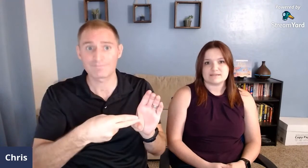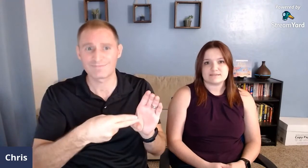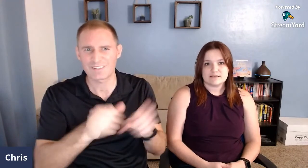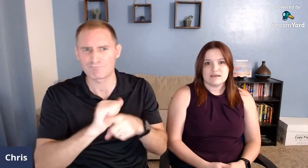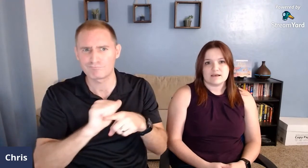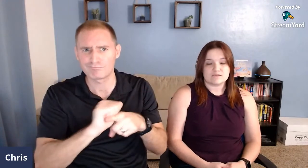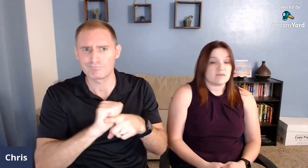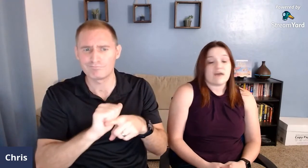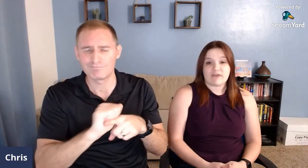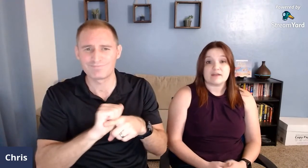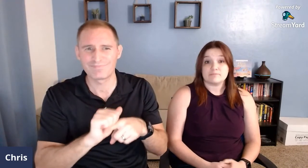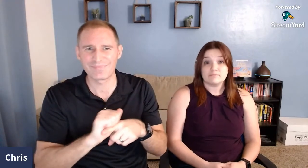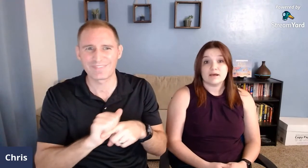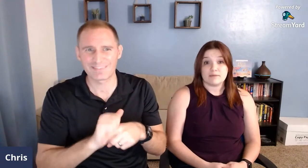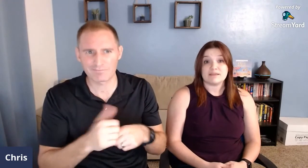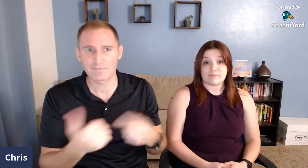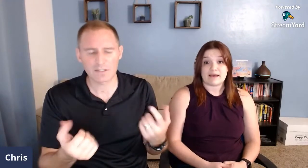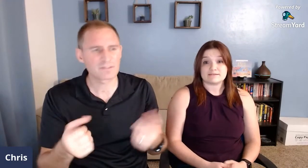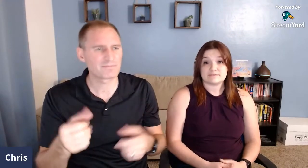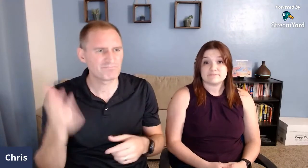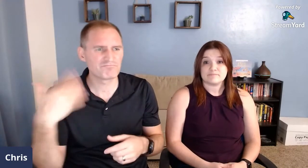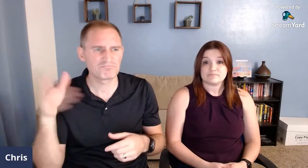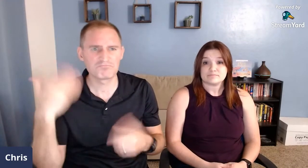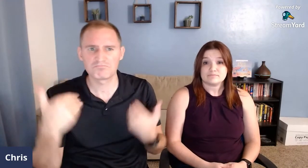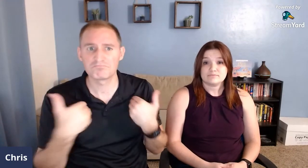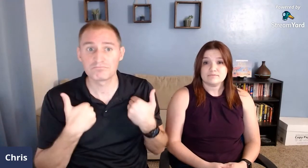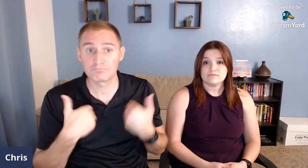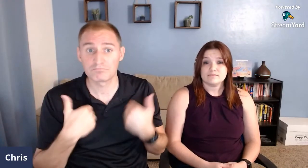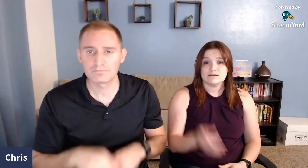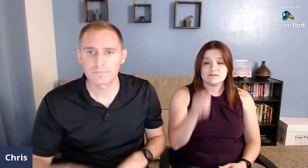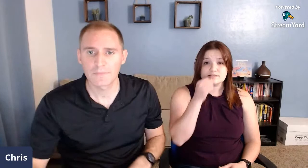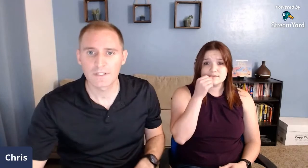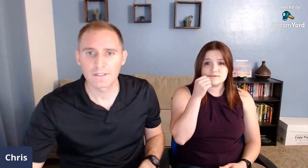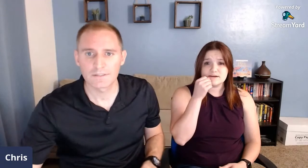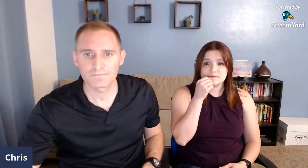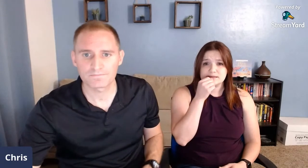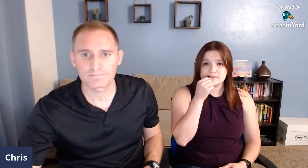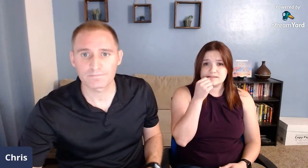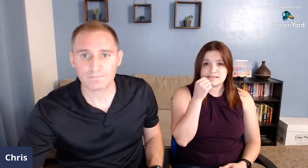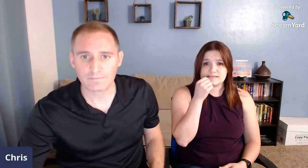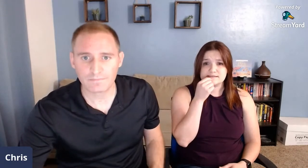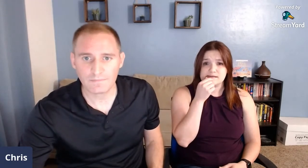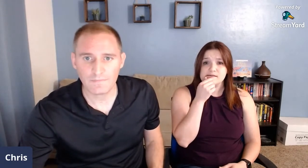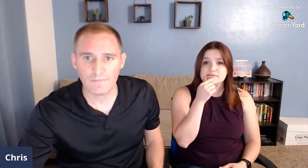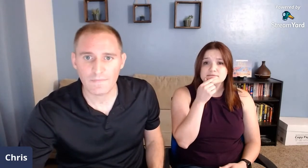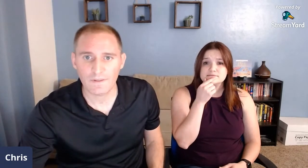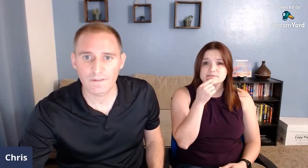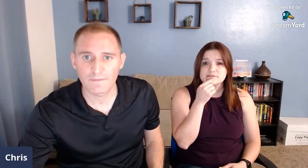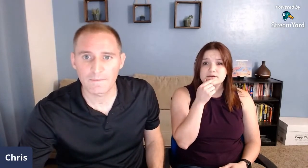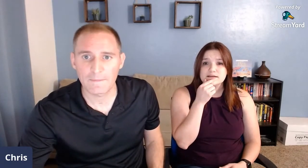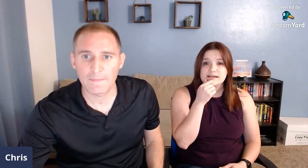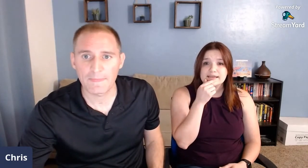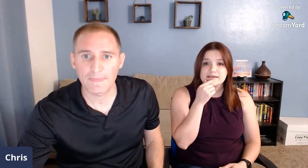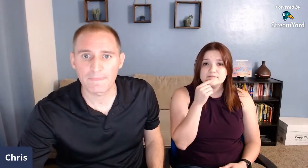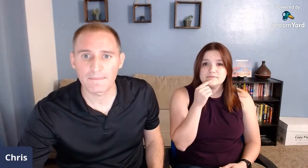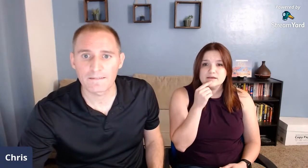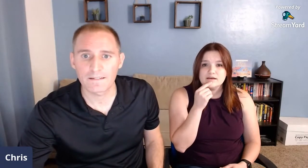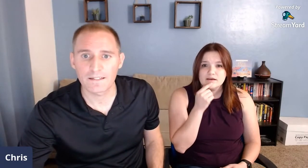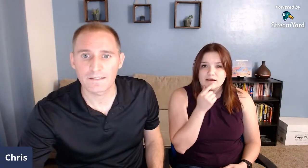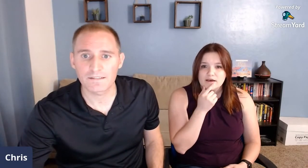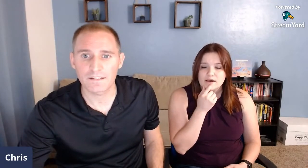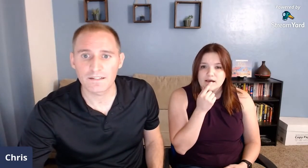and practice, because we have had them in the past. There's a new comment down there. I just can't see it.